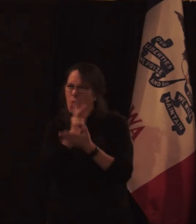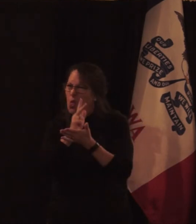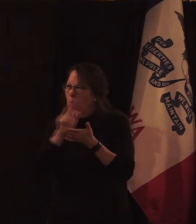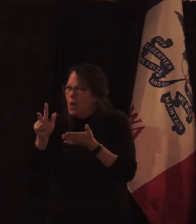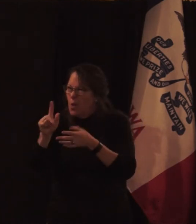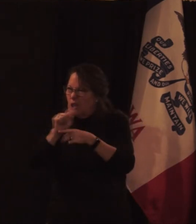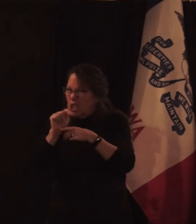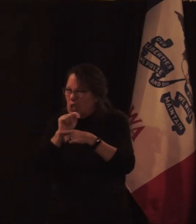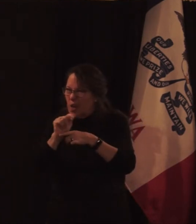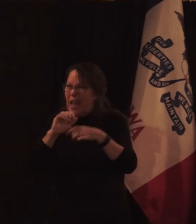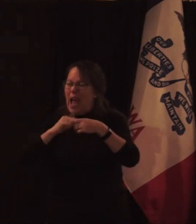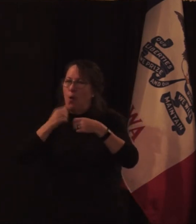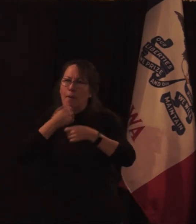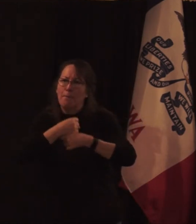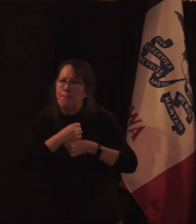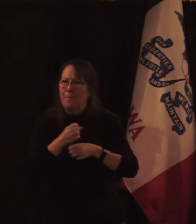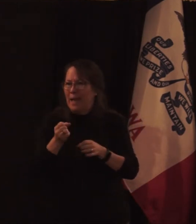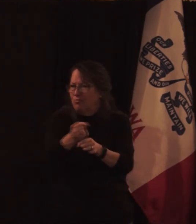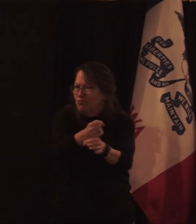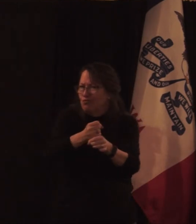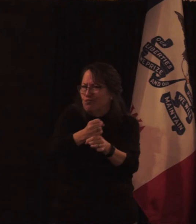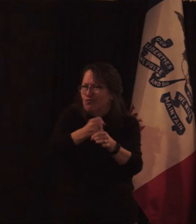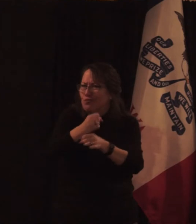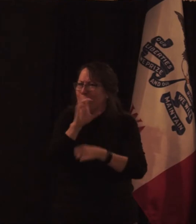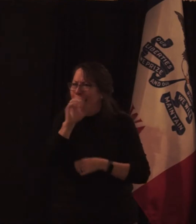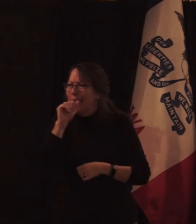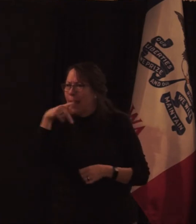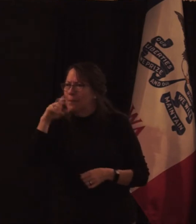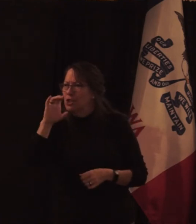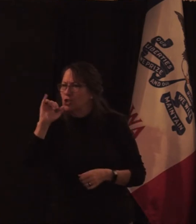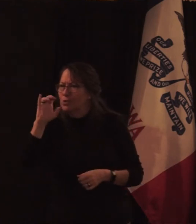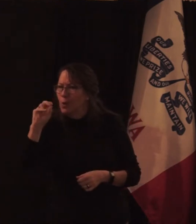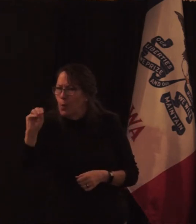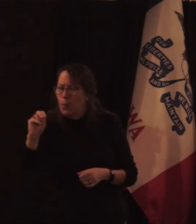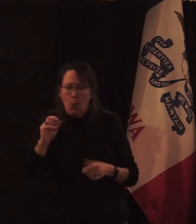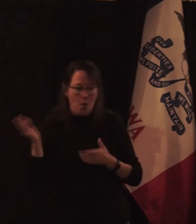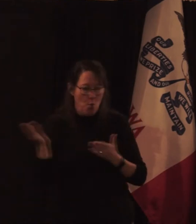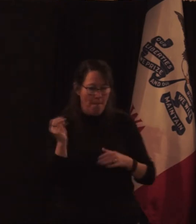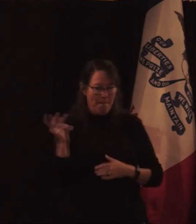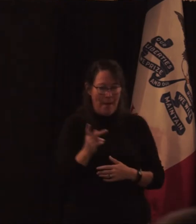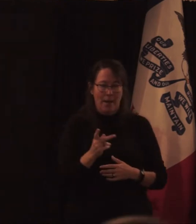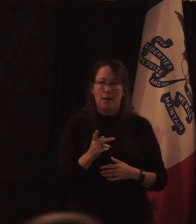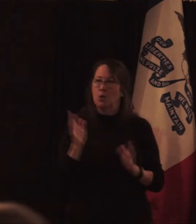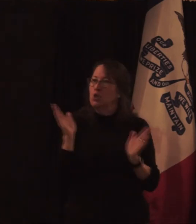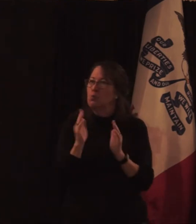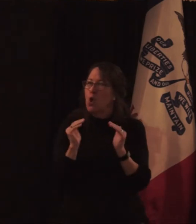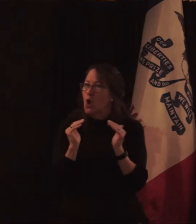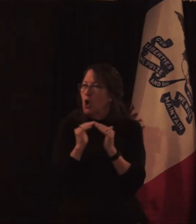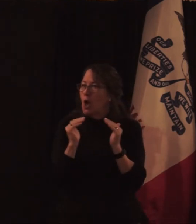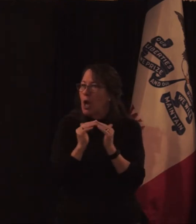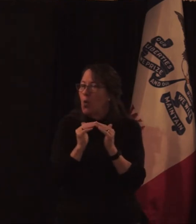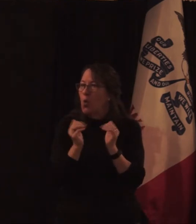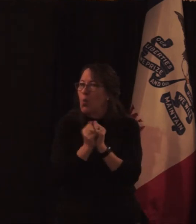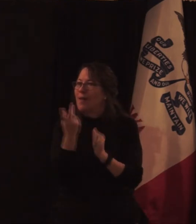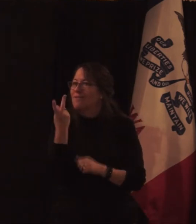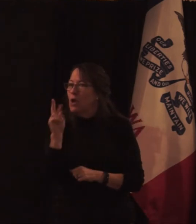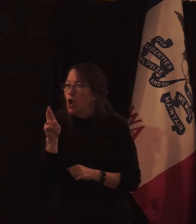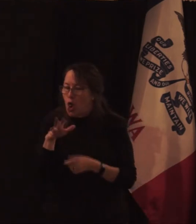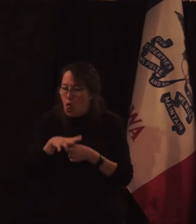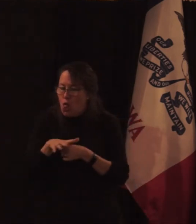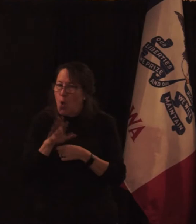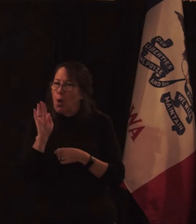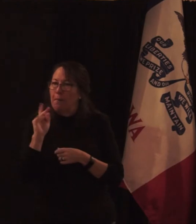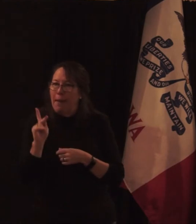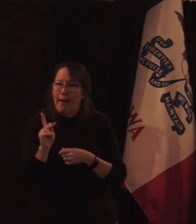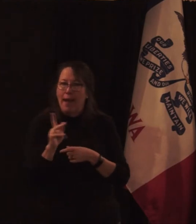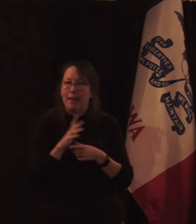3 weeks, taught her how to make cappuccino and all that kind of stuff. Brought her back to their small town with VR, local bank,